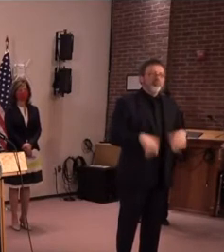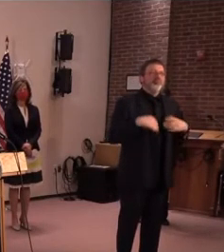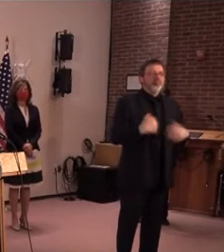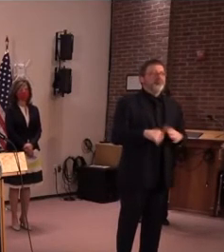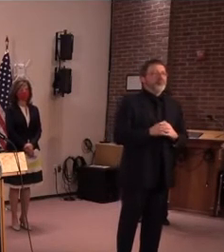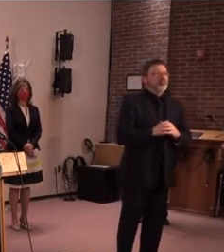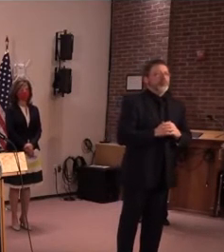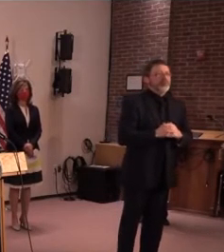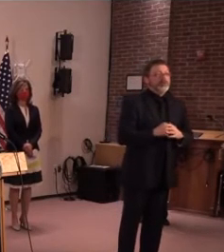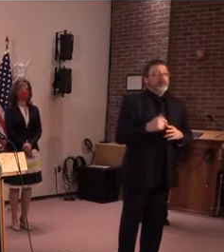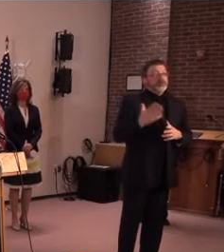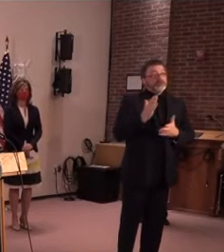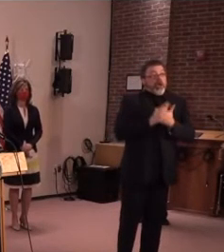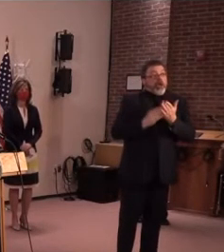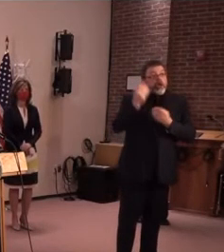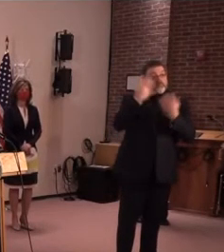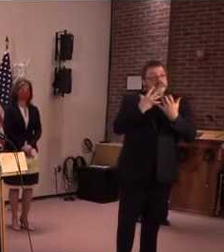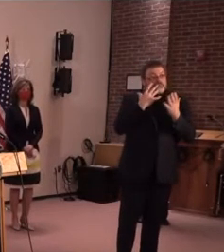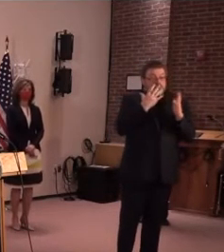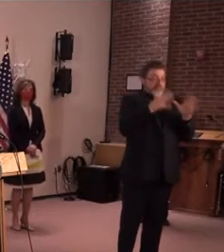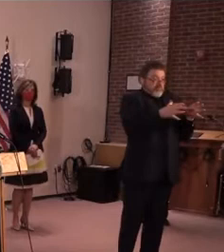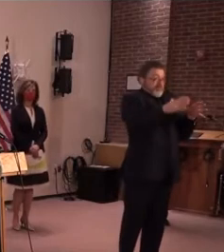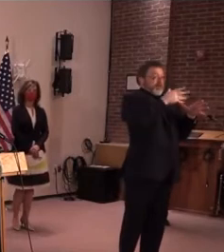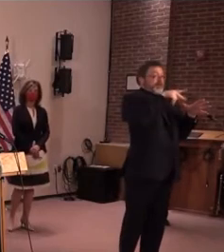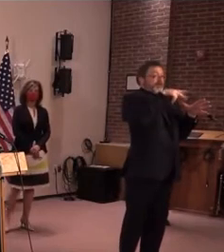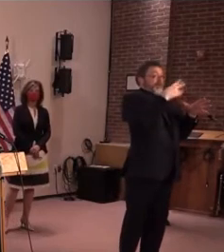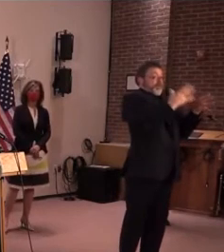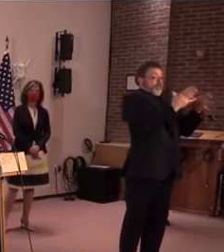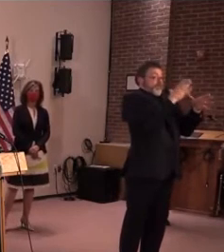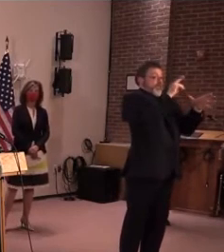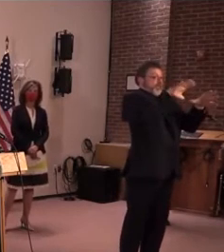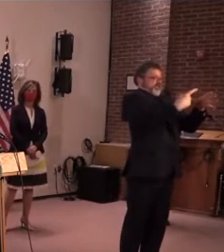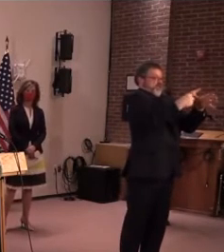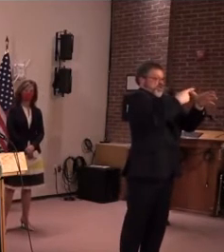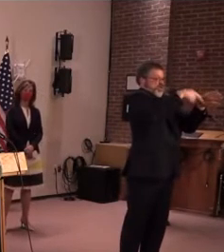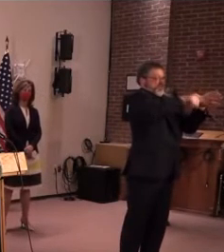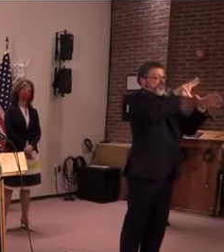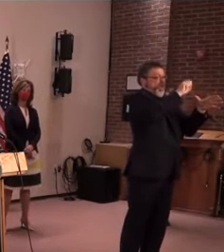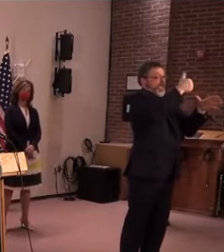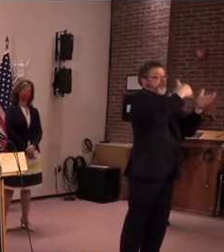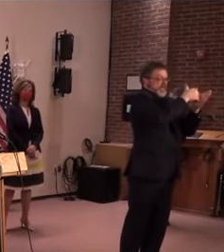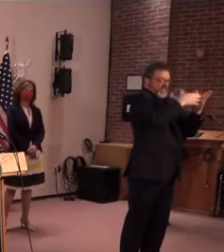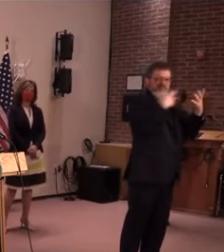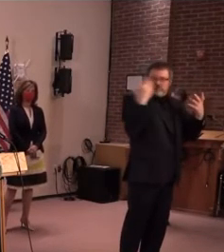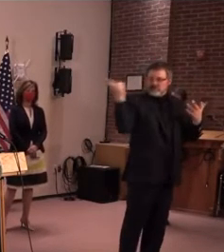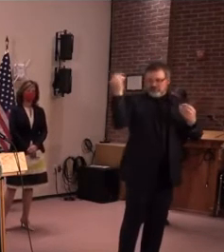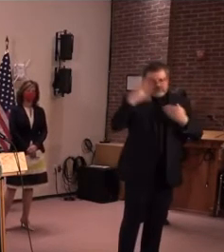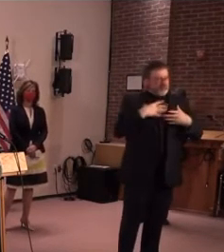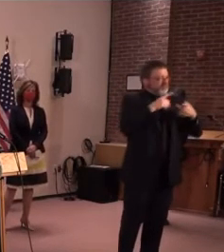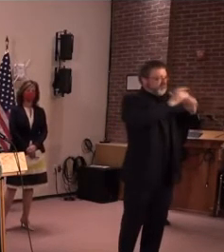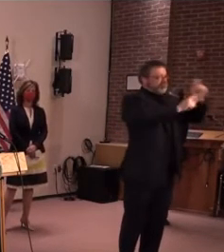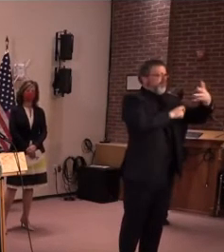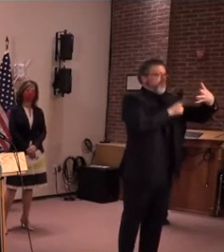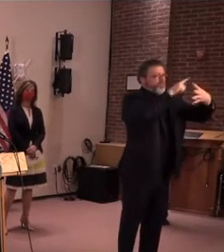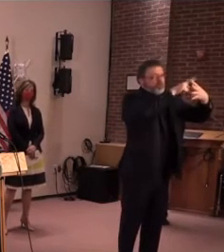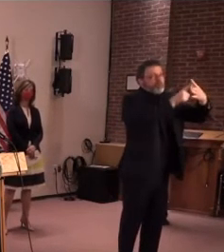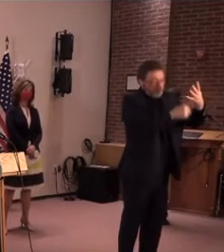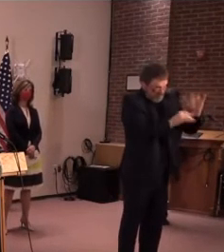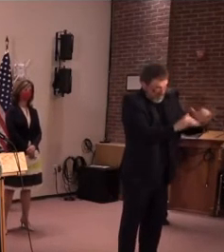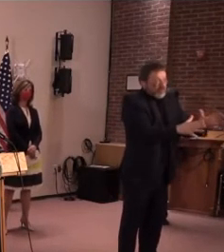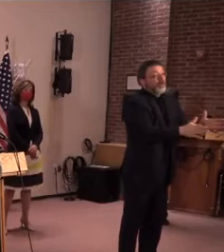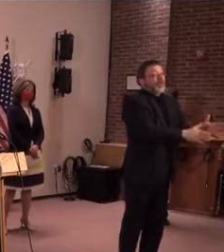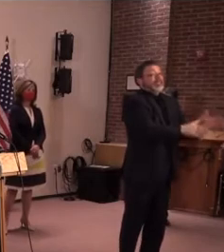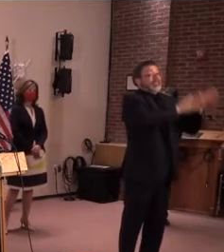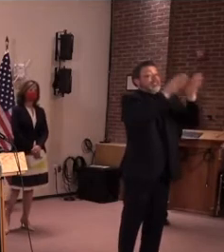I wanted to call attention in particular to the important investments in technical support for businesses throughout the